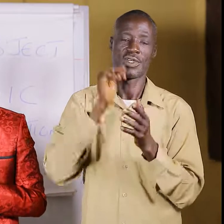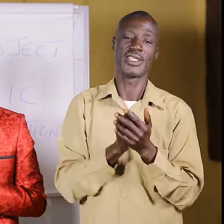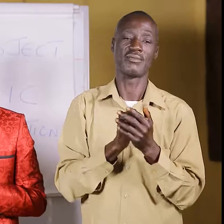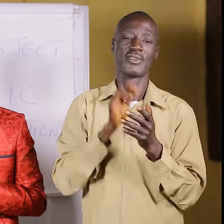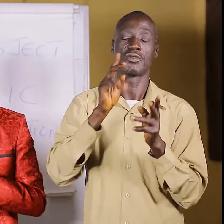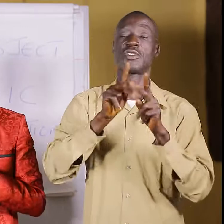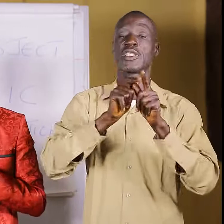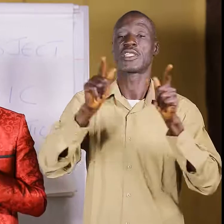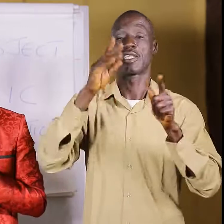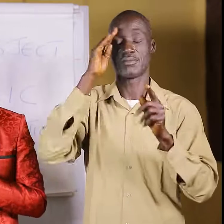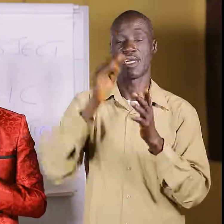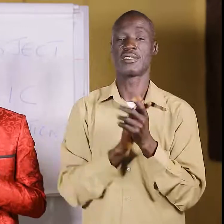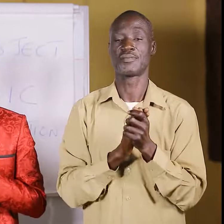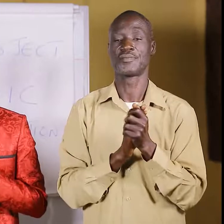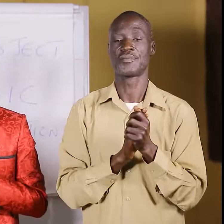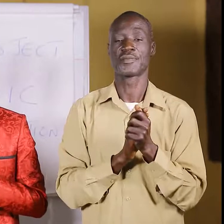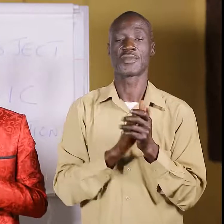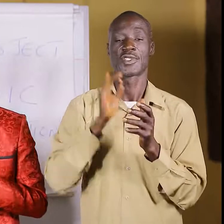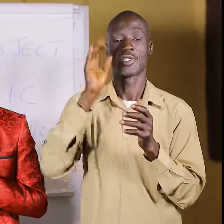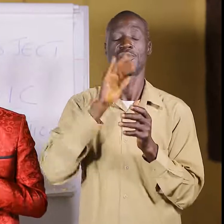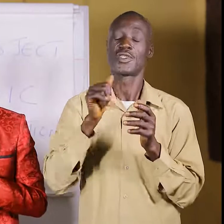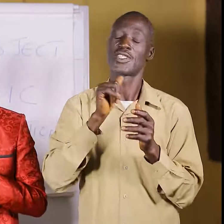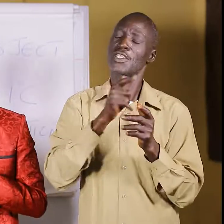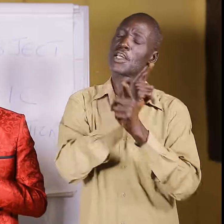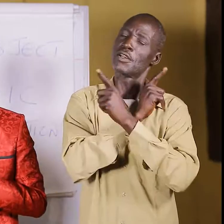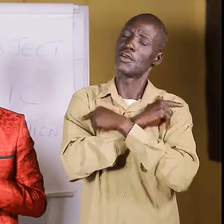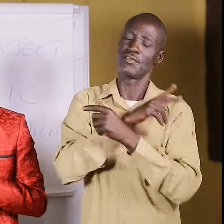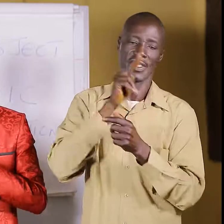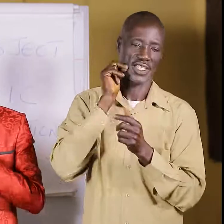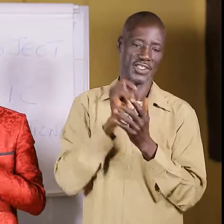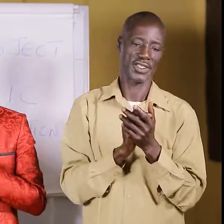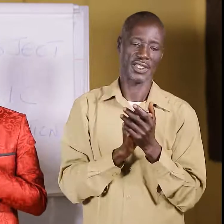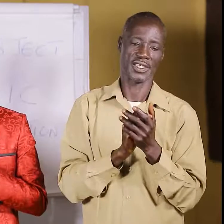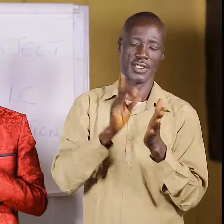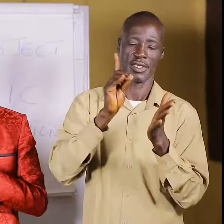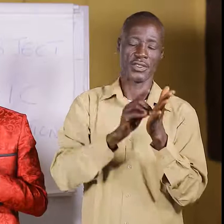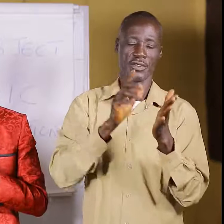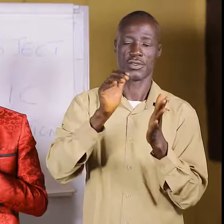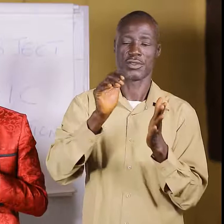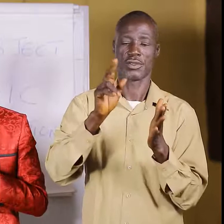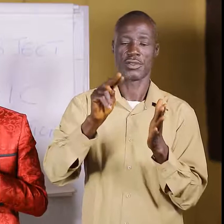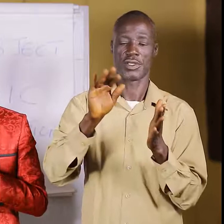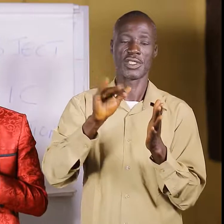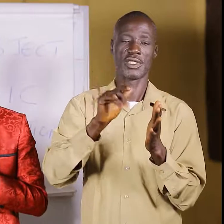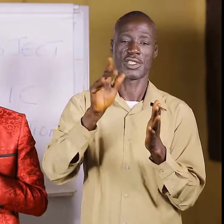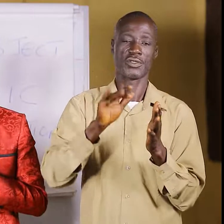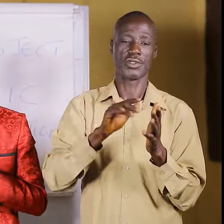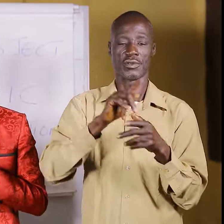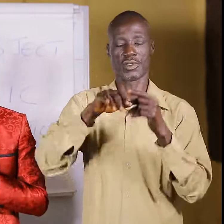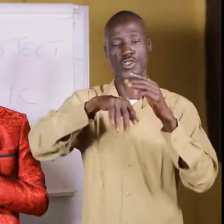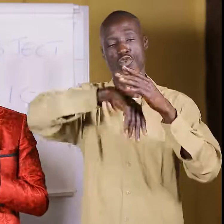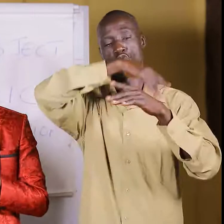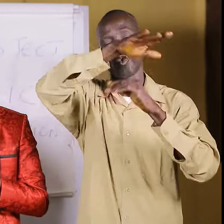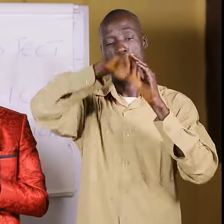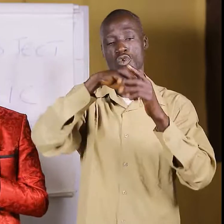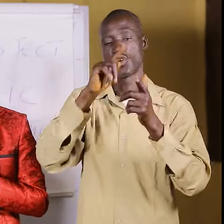man. What a great man. What a patriotic Nigerian. We can see that Dr. Nnamdi Azikiwe went all the